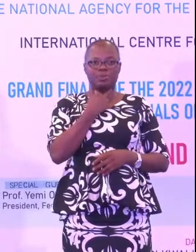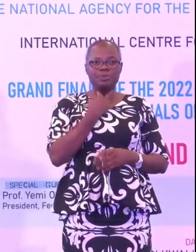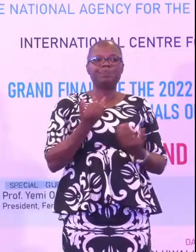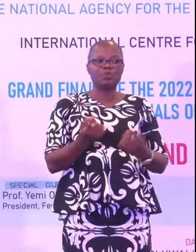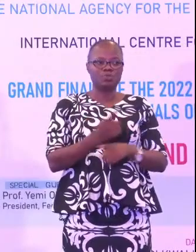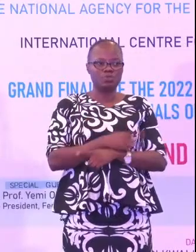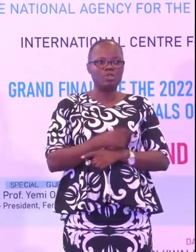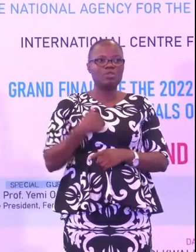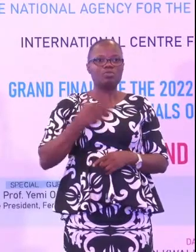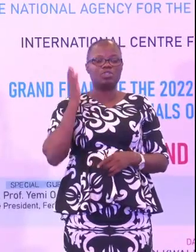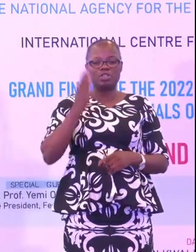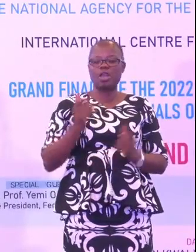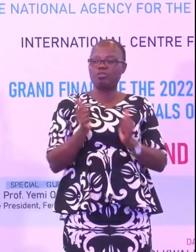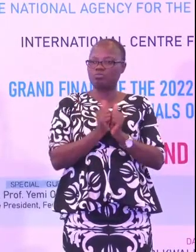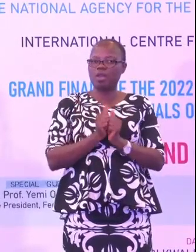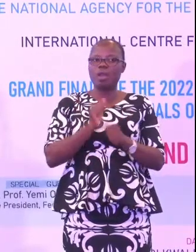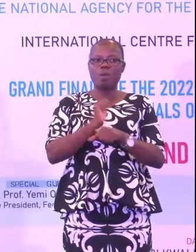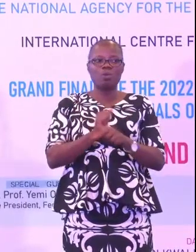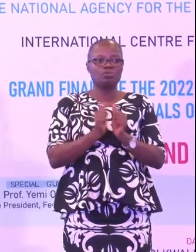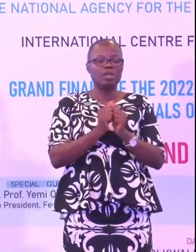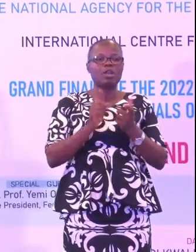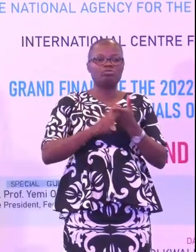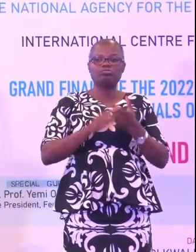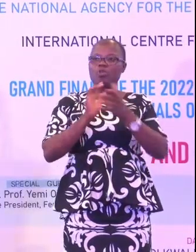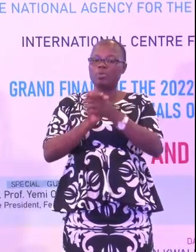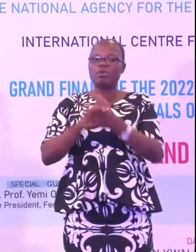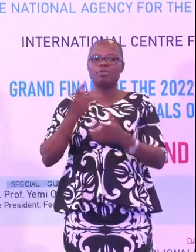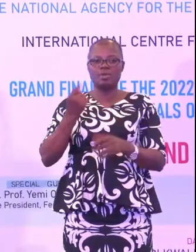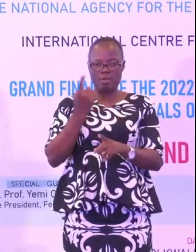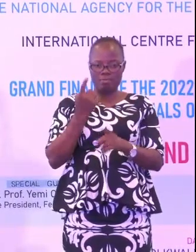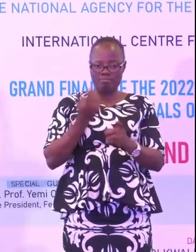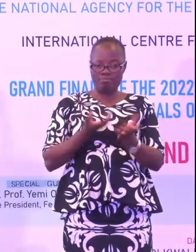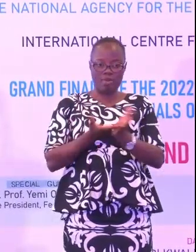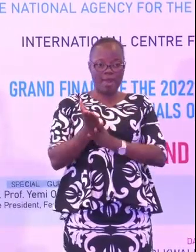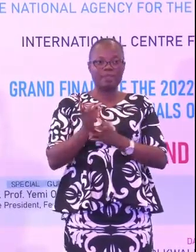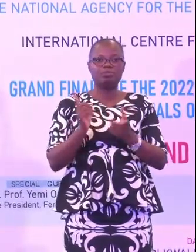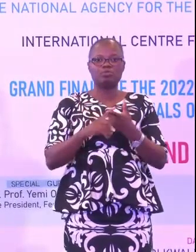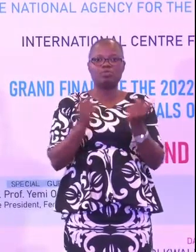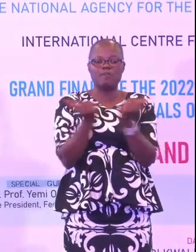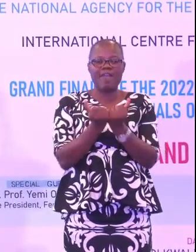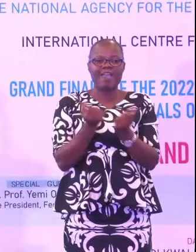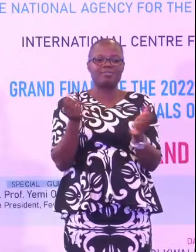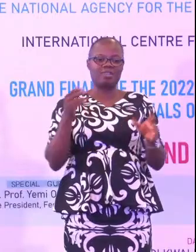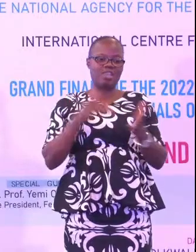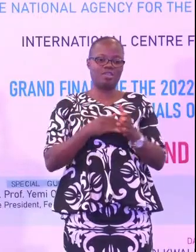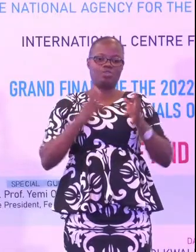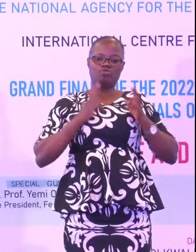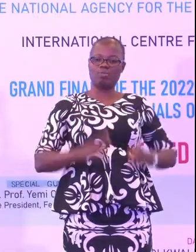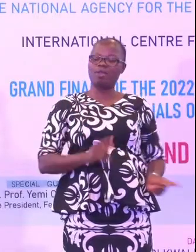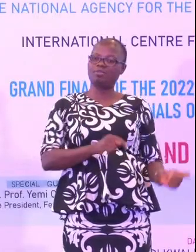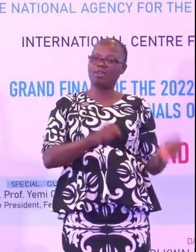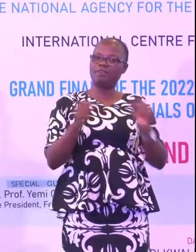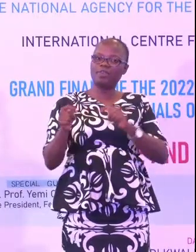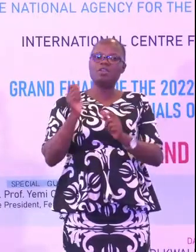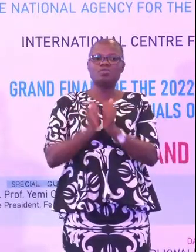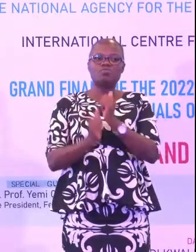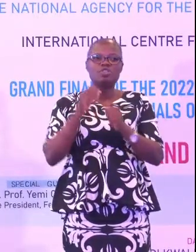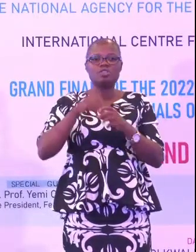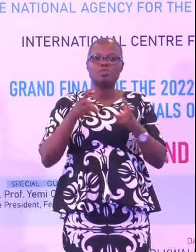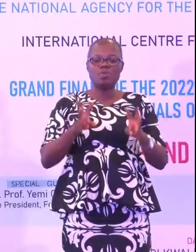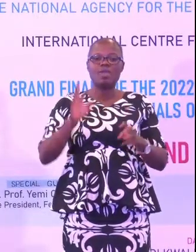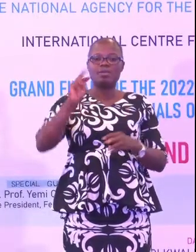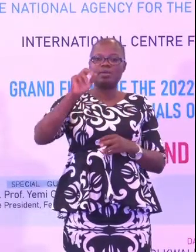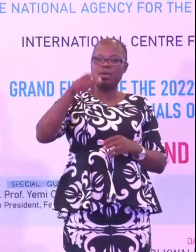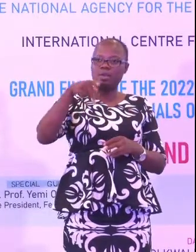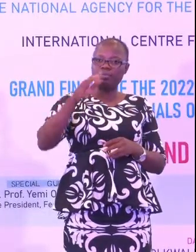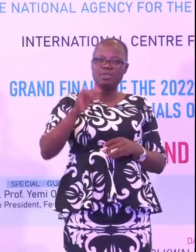Today we stand together to commemorate the fight against human trafficking, which, in the words of NAPTIP, is